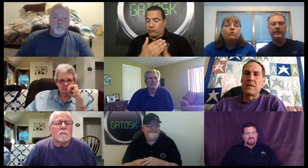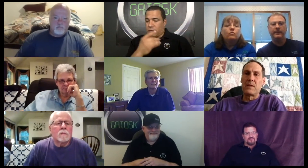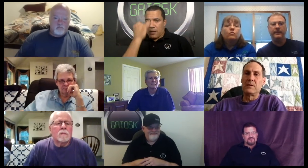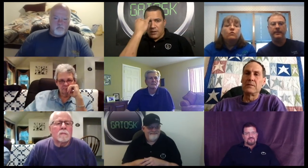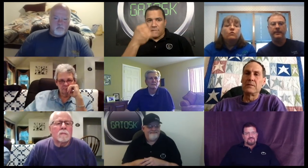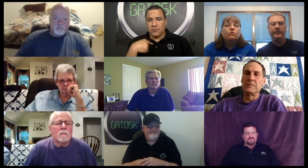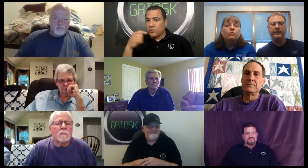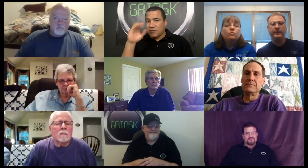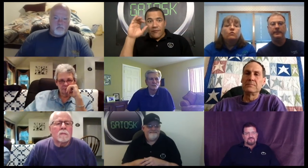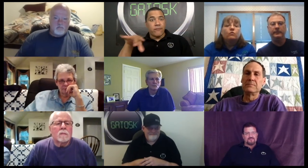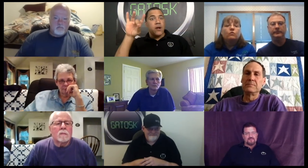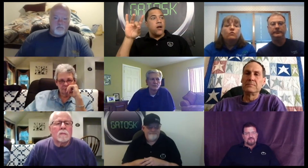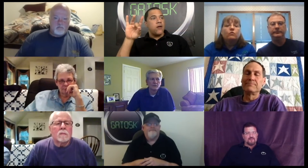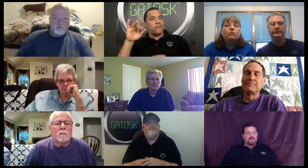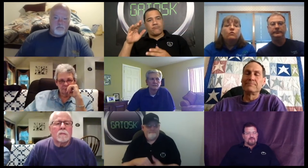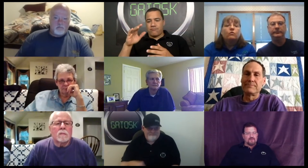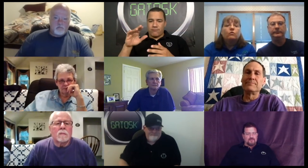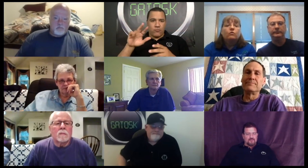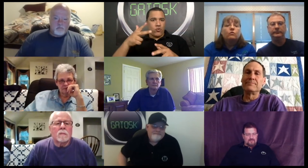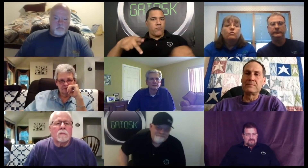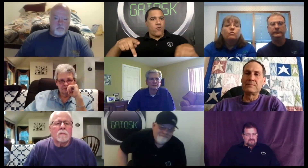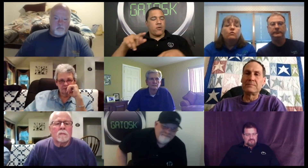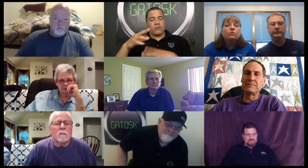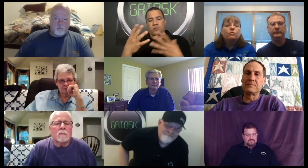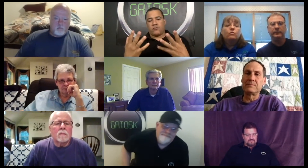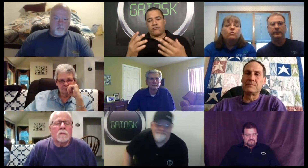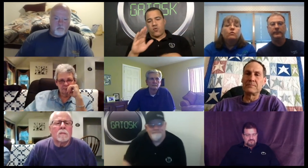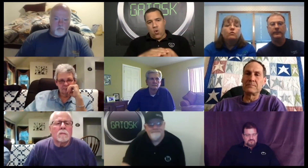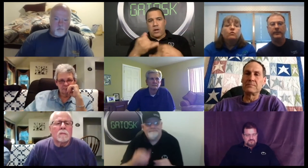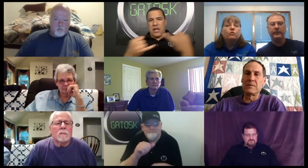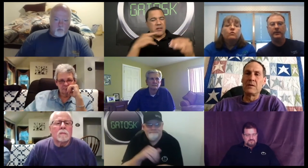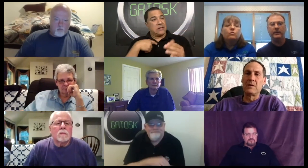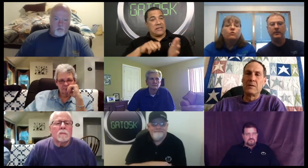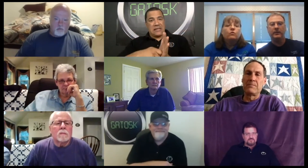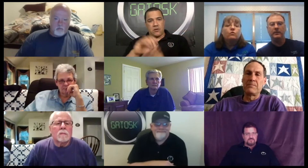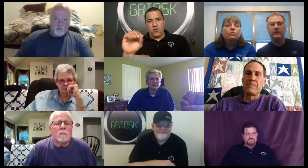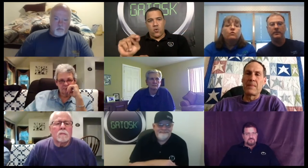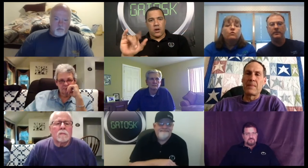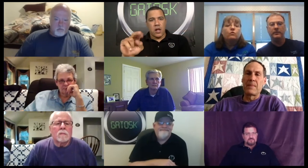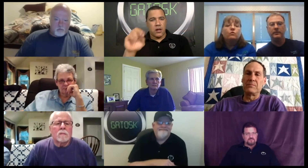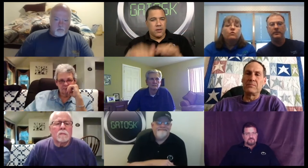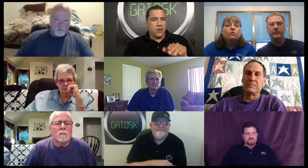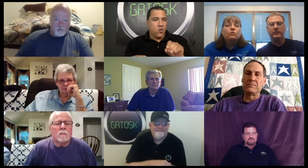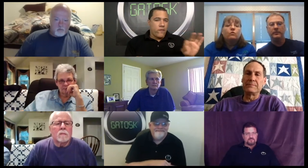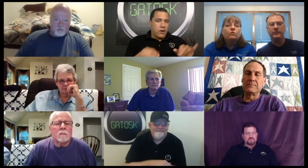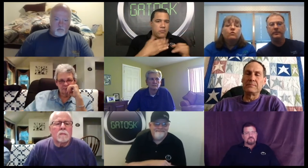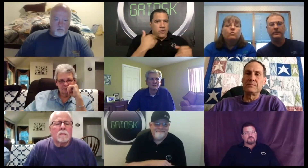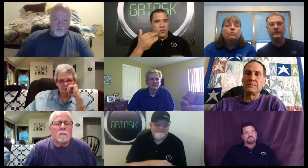So that is a very good idea. Once I can find something like a third party online, the key is it has to be online,